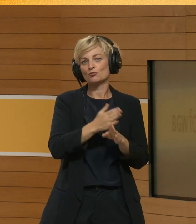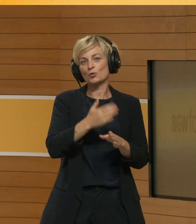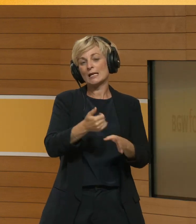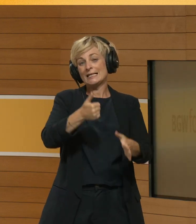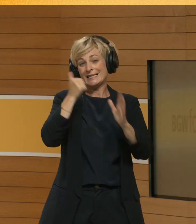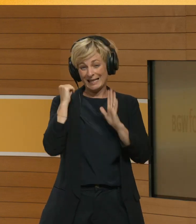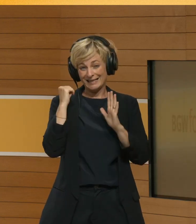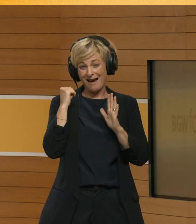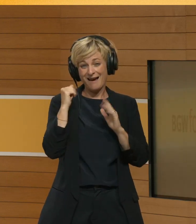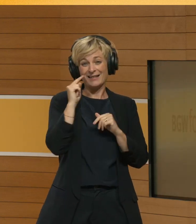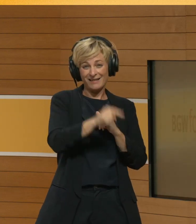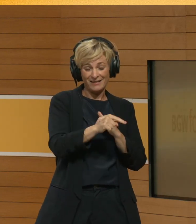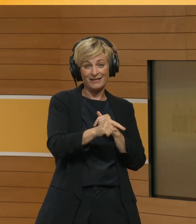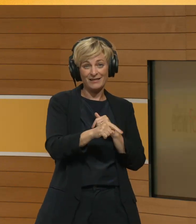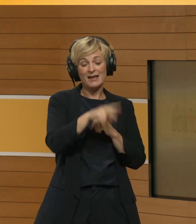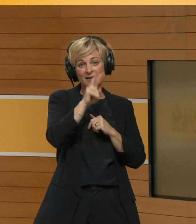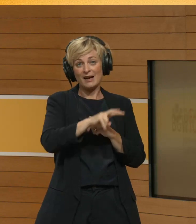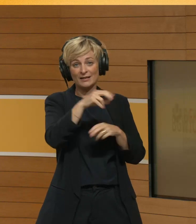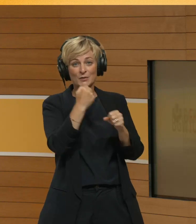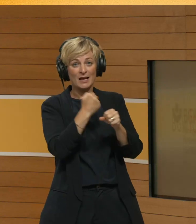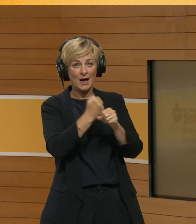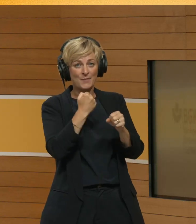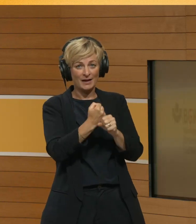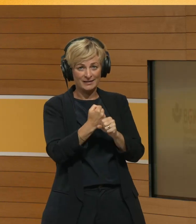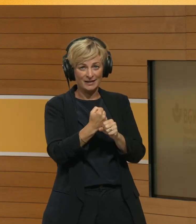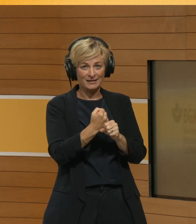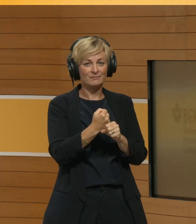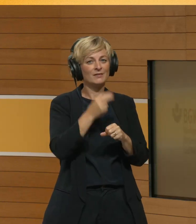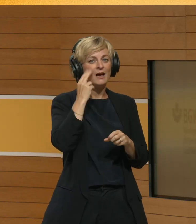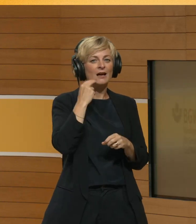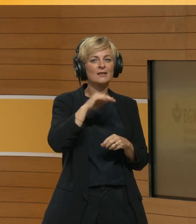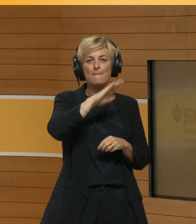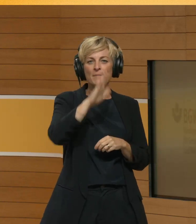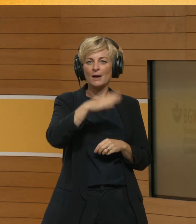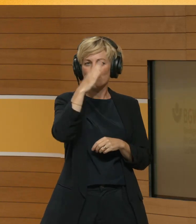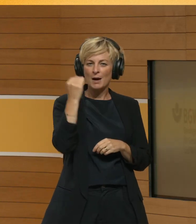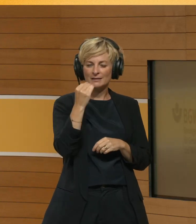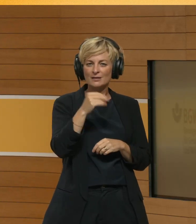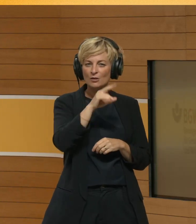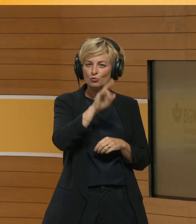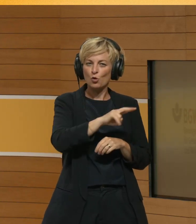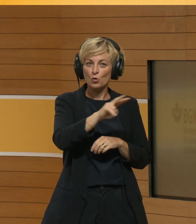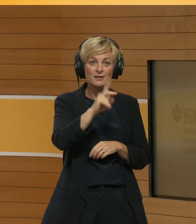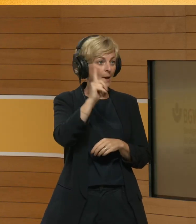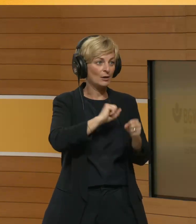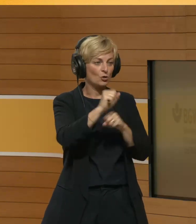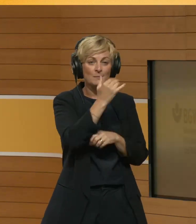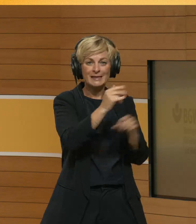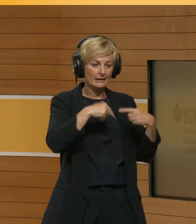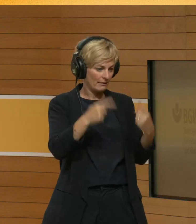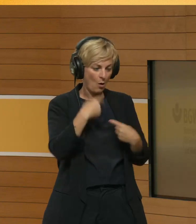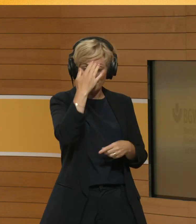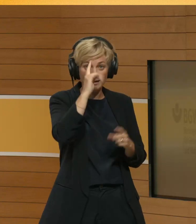don't know every room in the cellar, for example. And it's very, very, very important for the orientation just to know where to